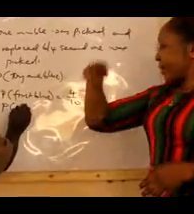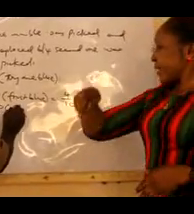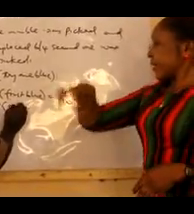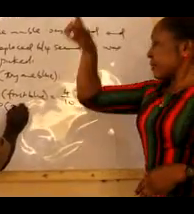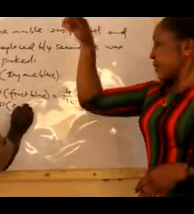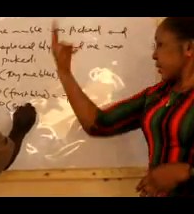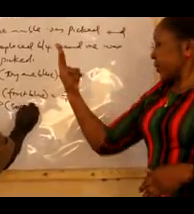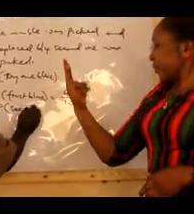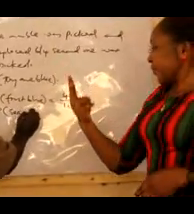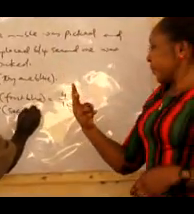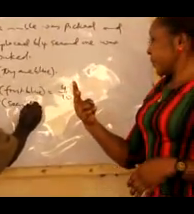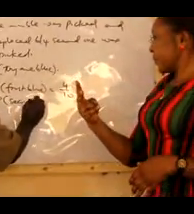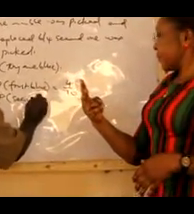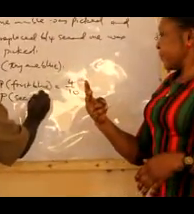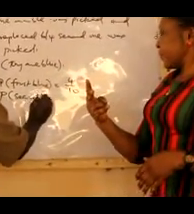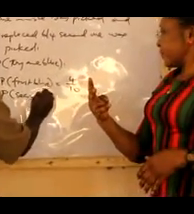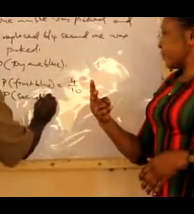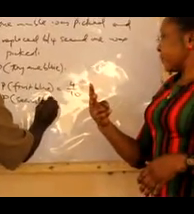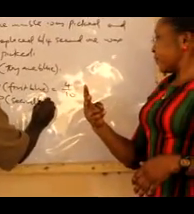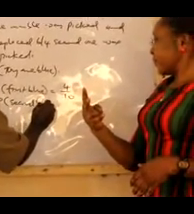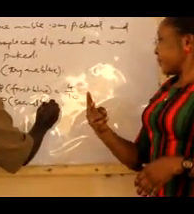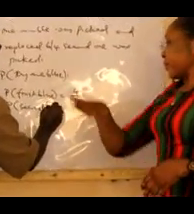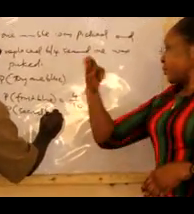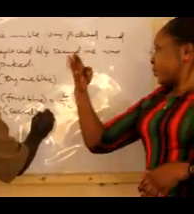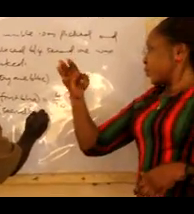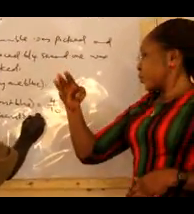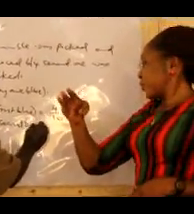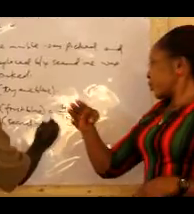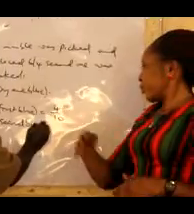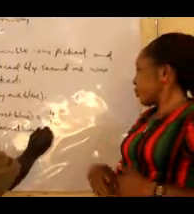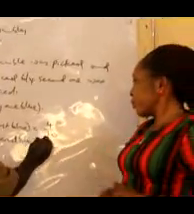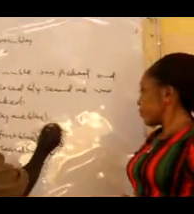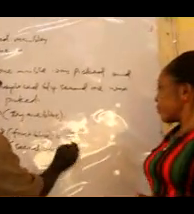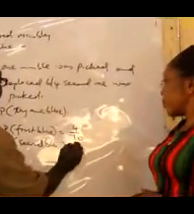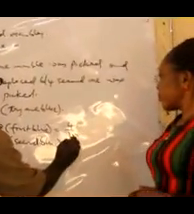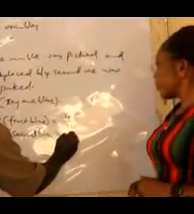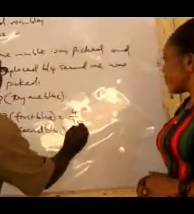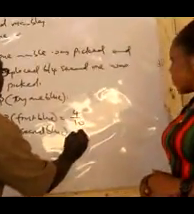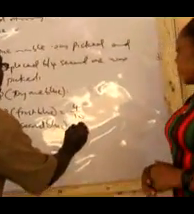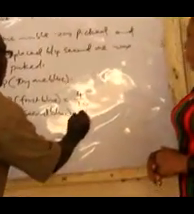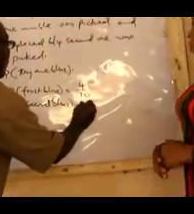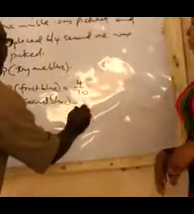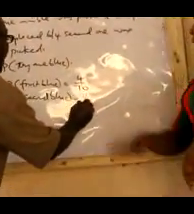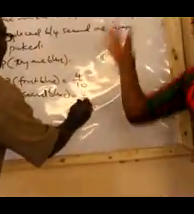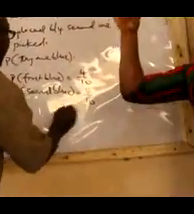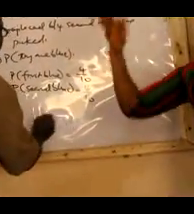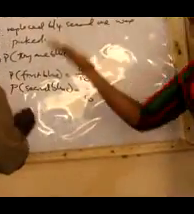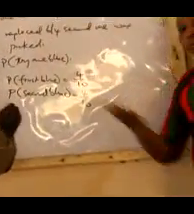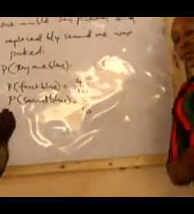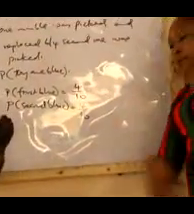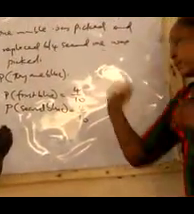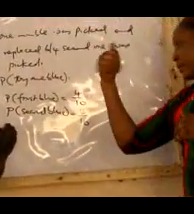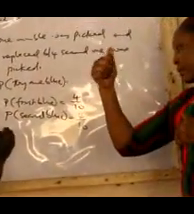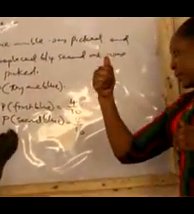second blue. The same thing, 4 over